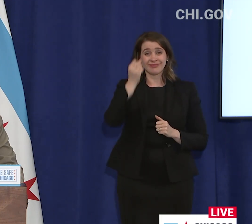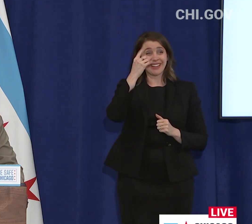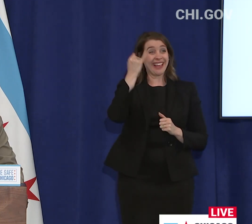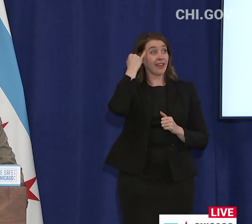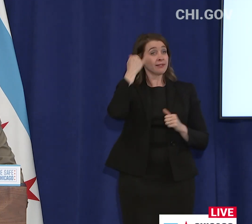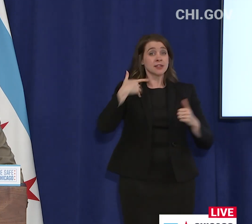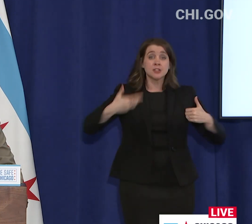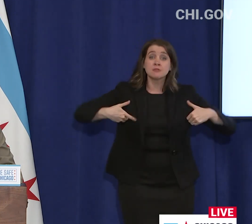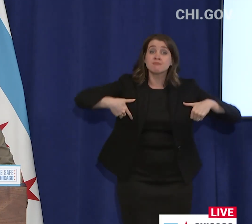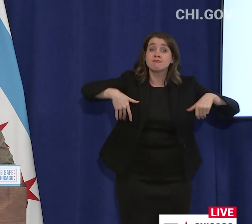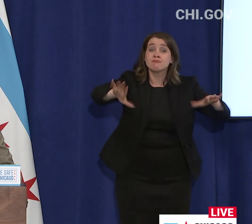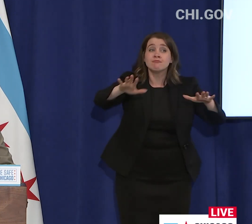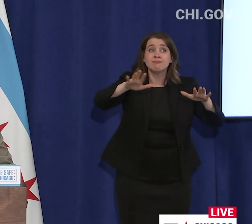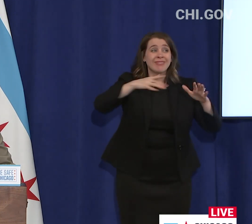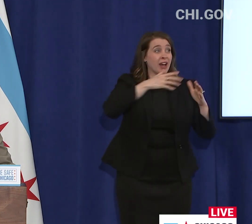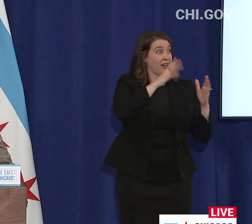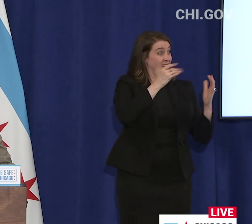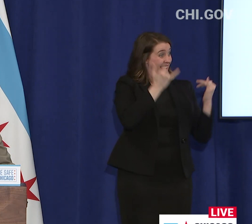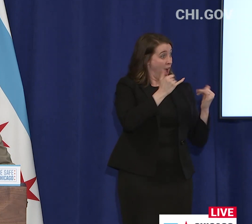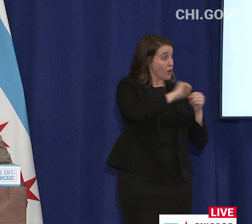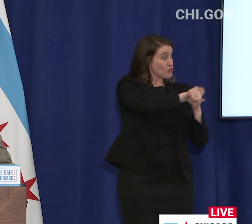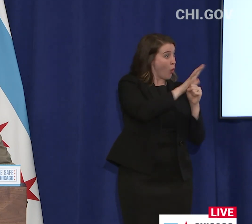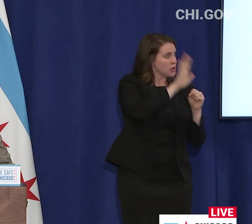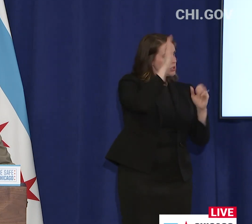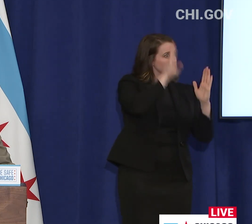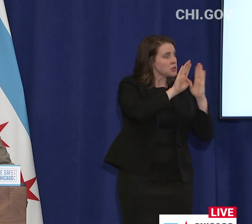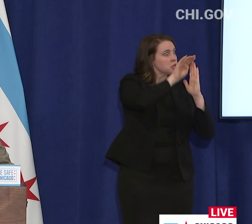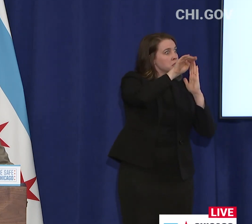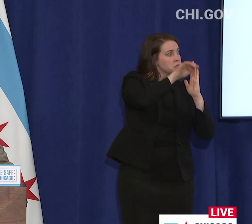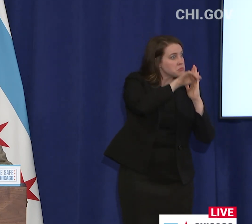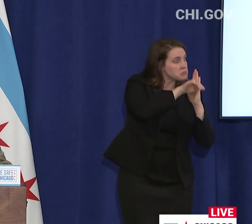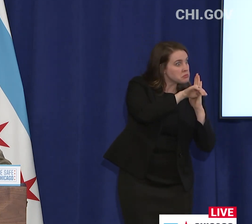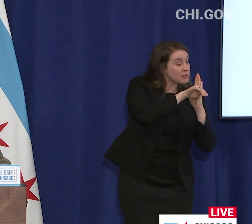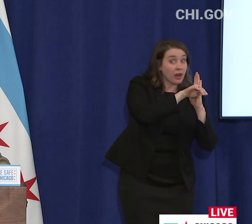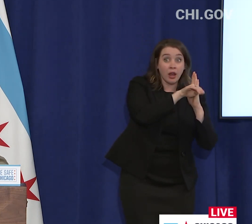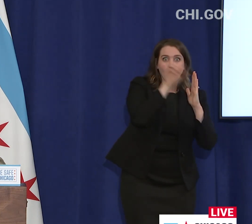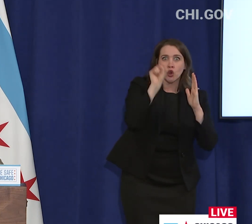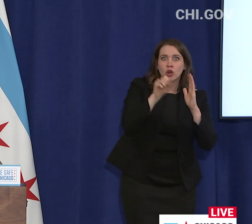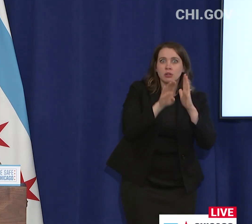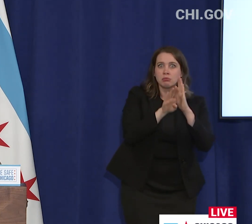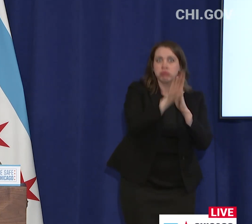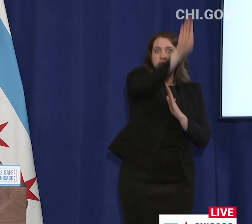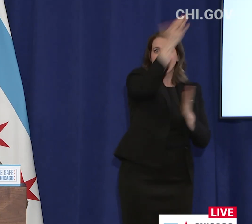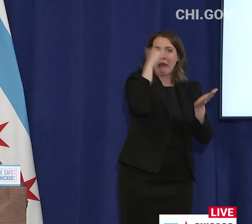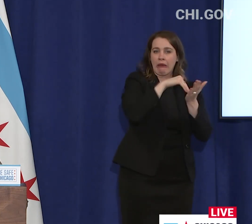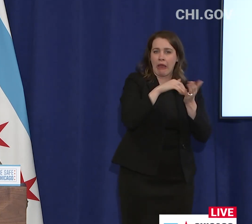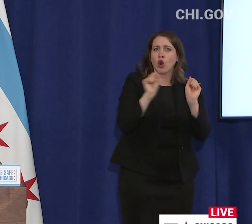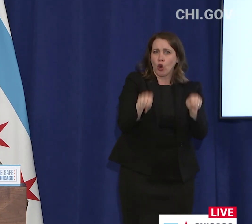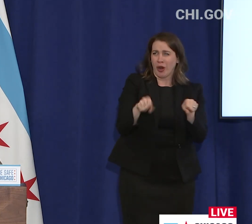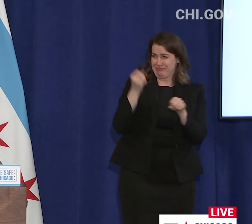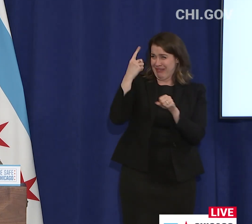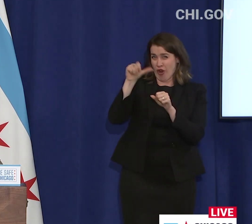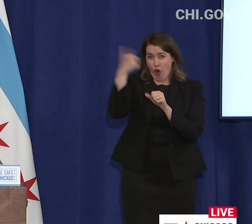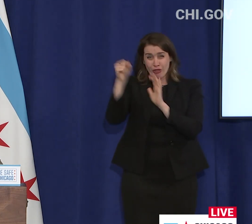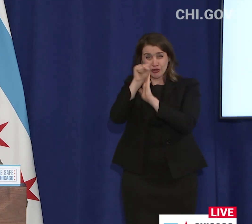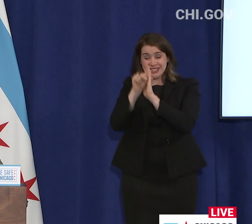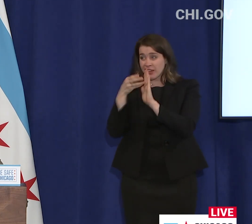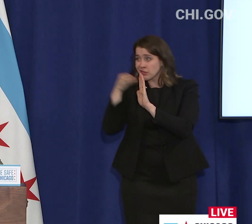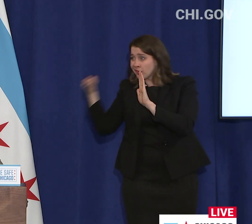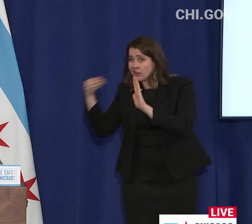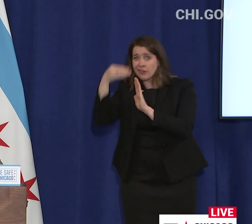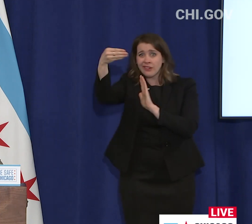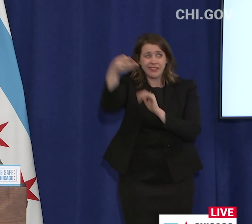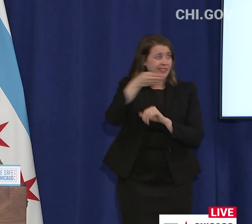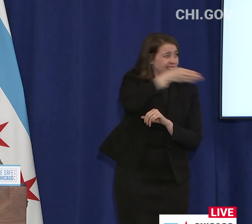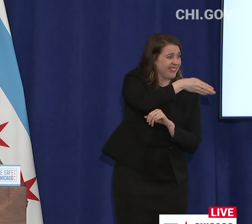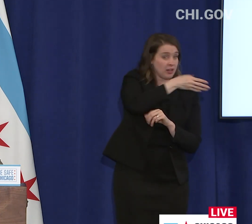risk. It's a very real possibility. And we have seen this in other nearby states. All we have to do is look to the